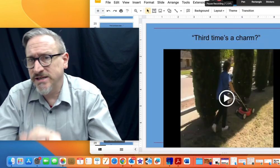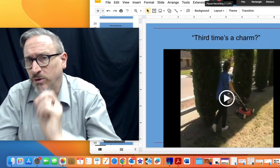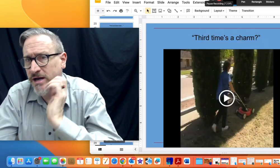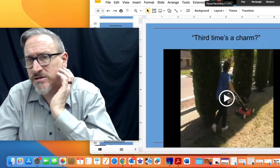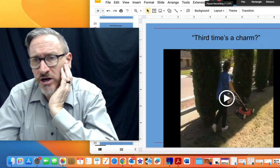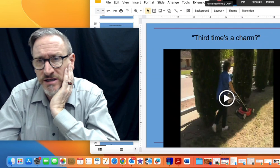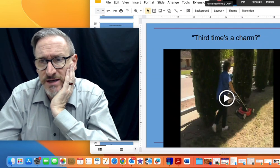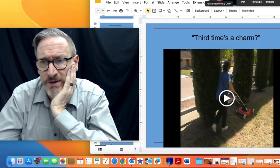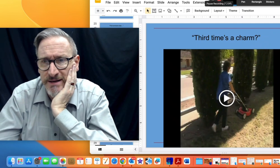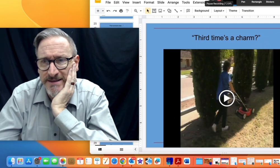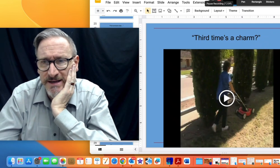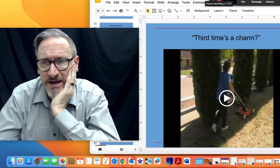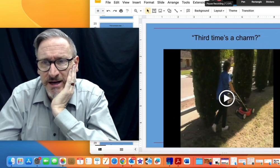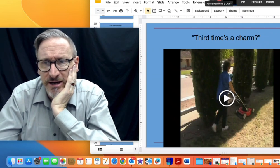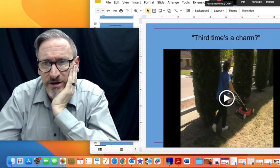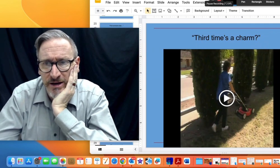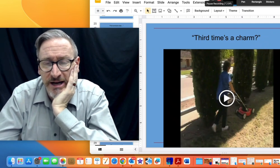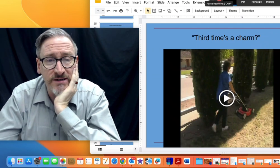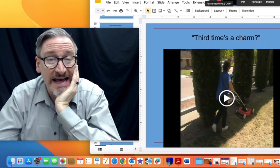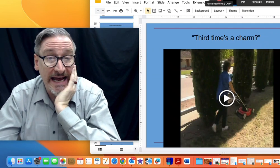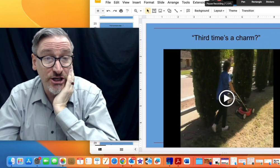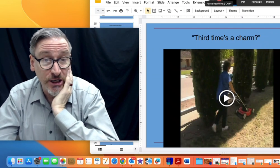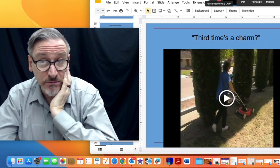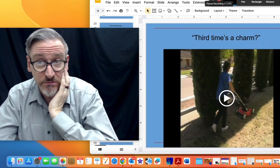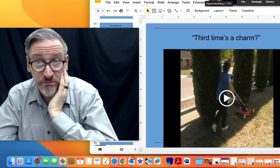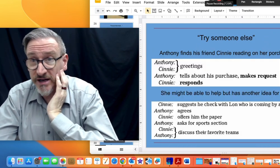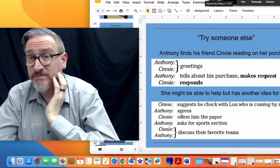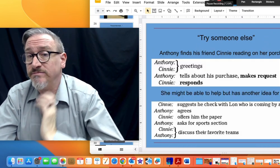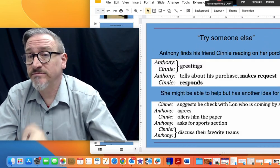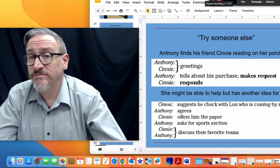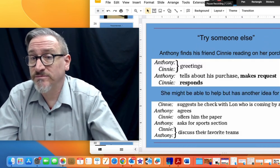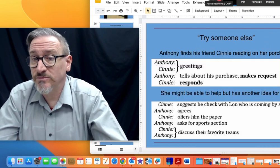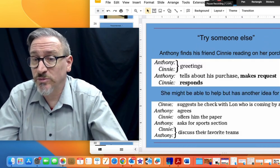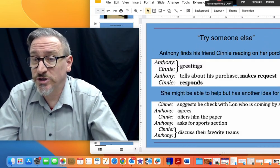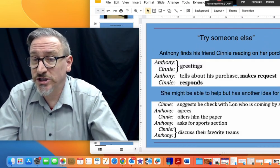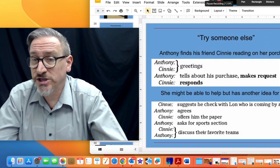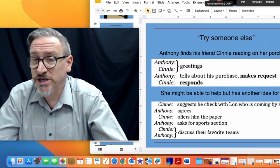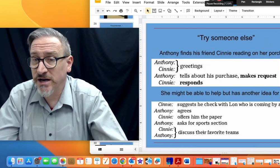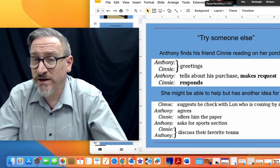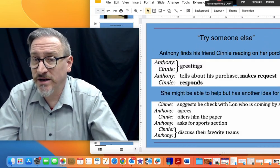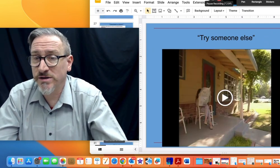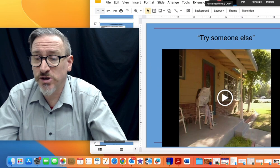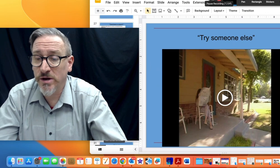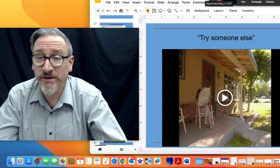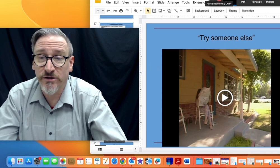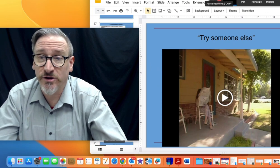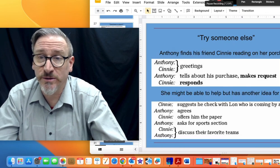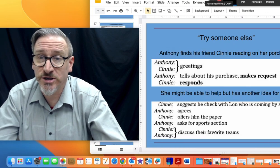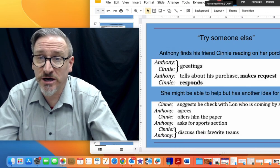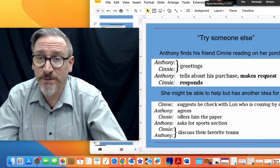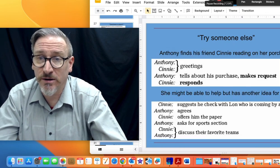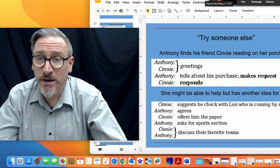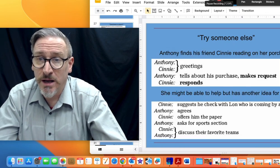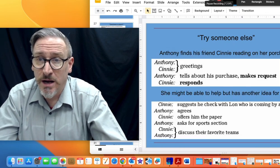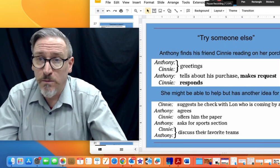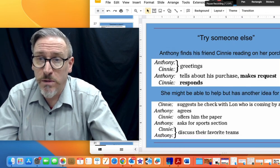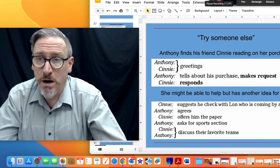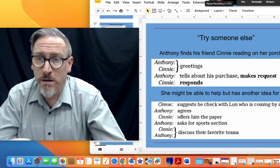Try someone else, talk to someone else. Here's the hedging, right? Where she's just kind of like, oh, so they're going to talk